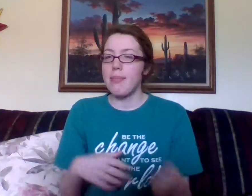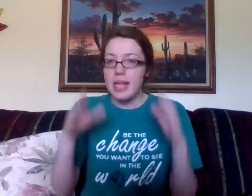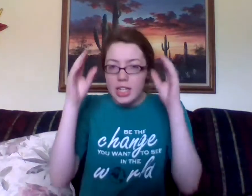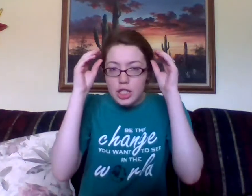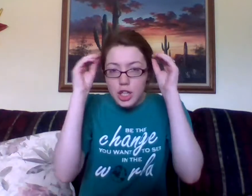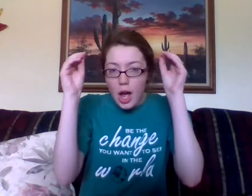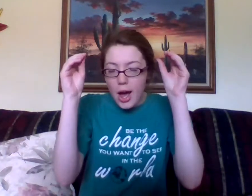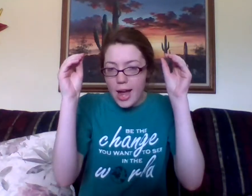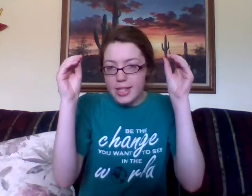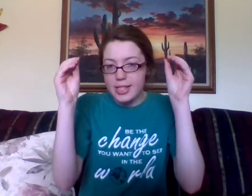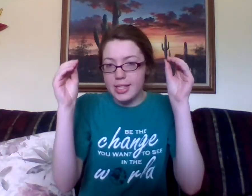being taught